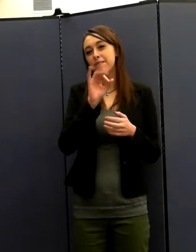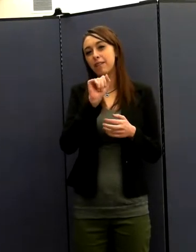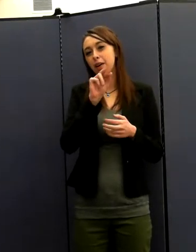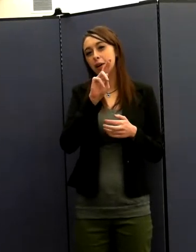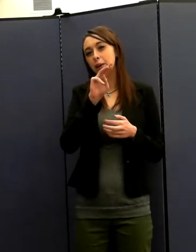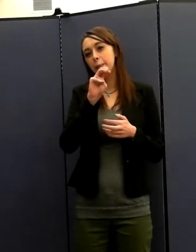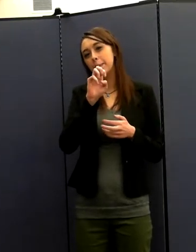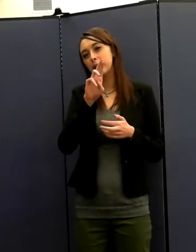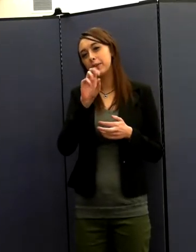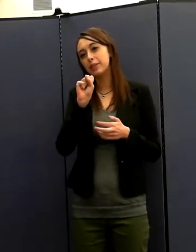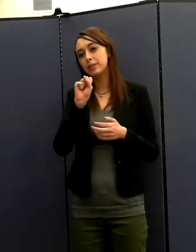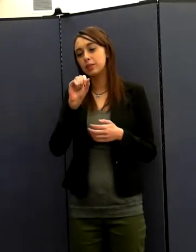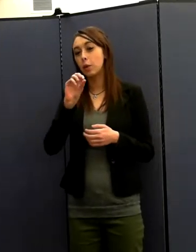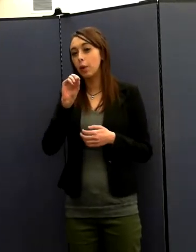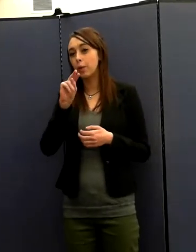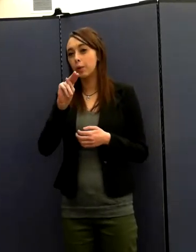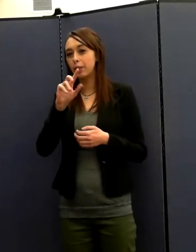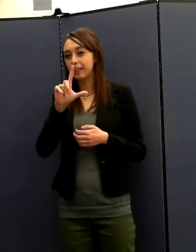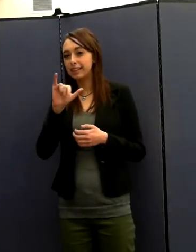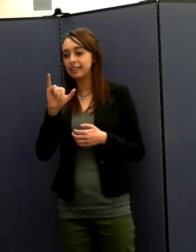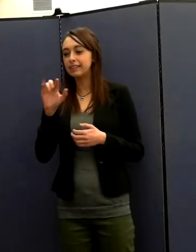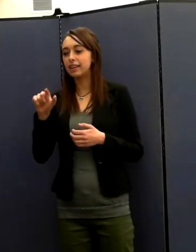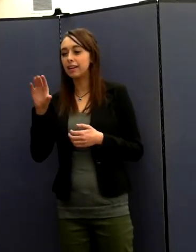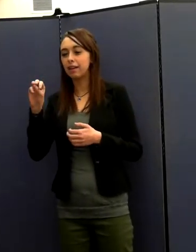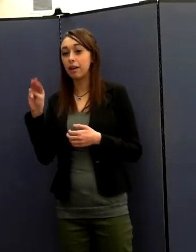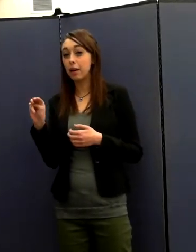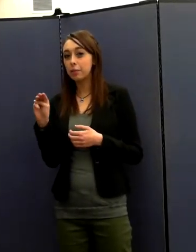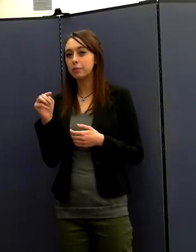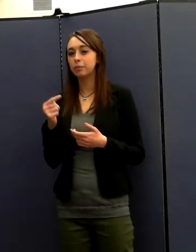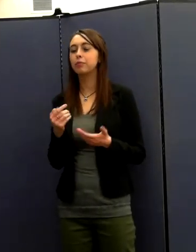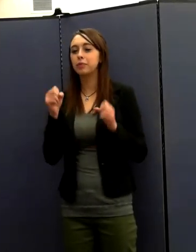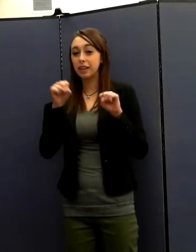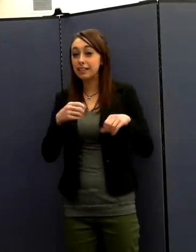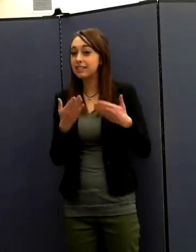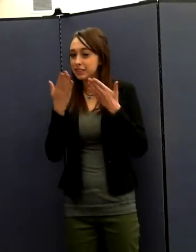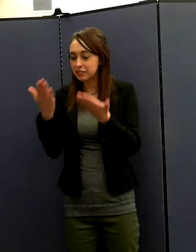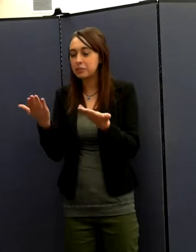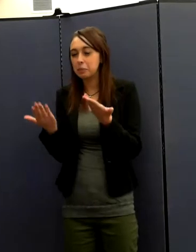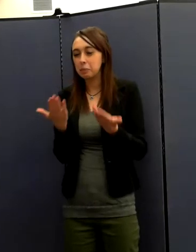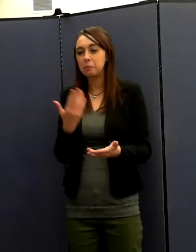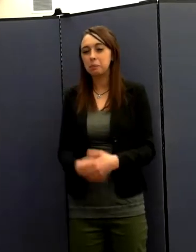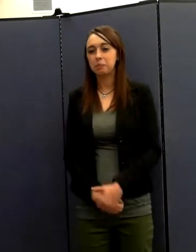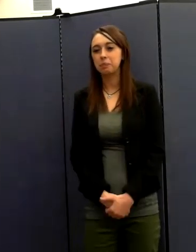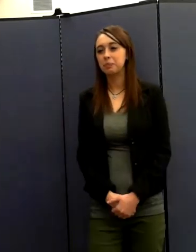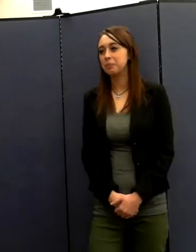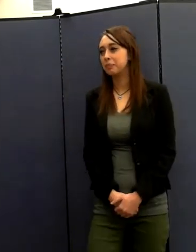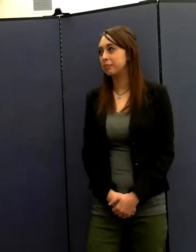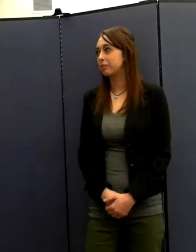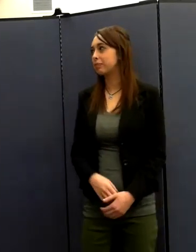Just a thought. We could just suggest it to him. All right, next. Setting. What does setting